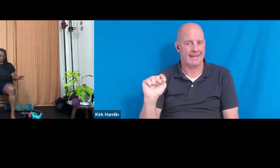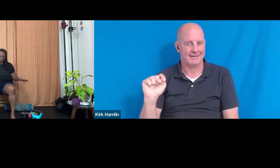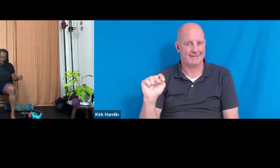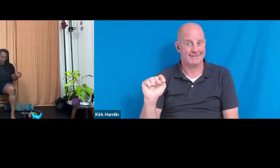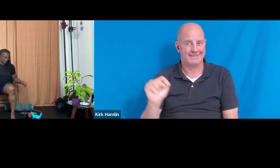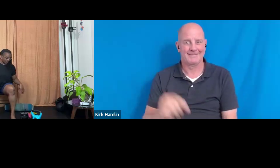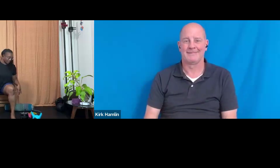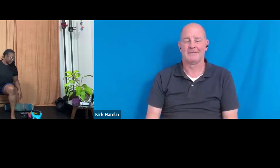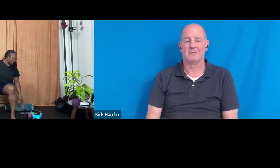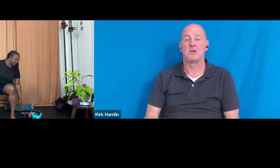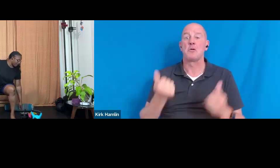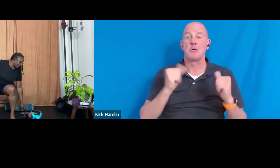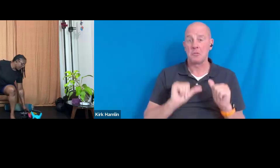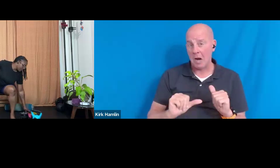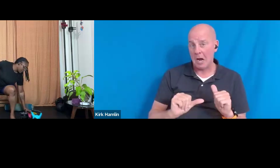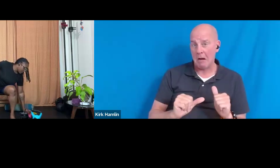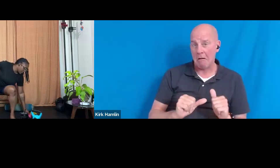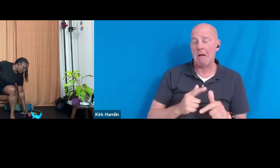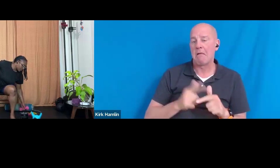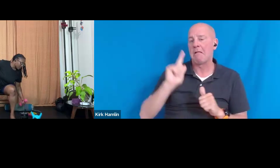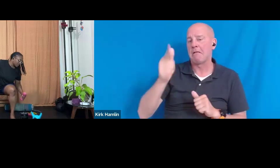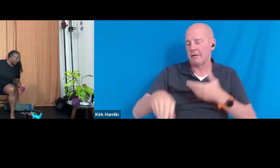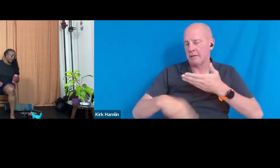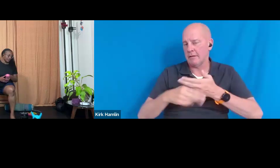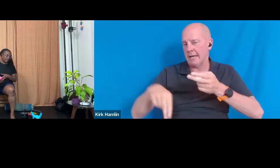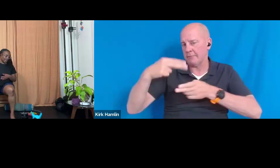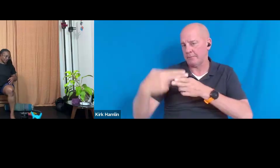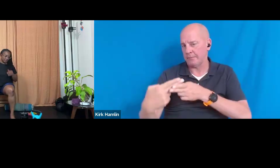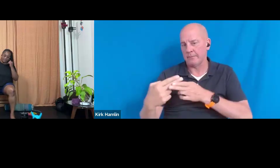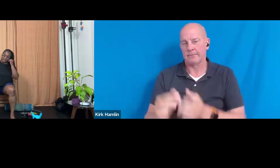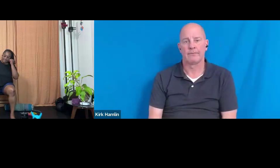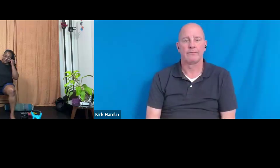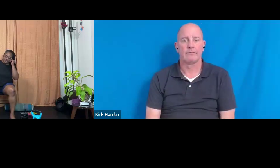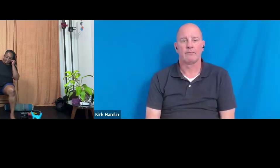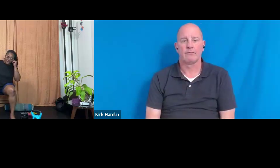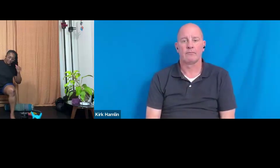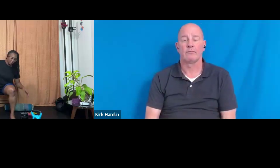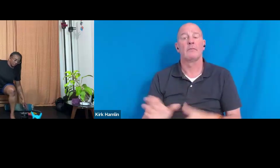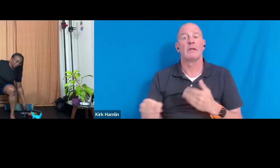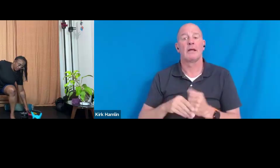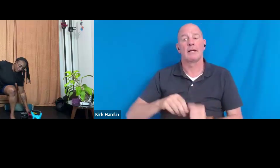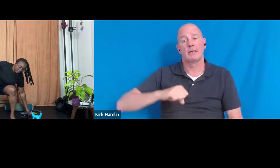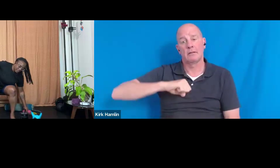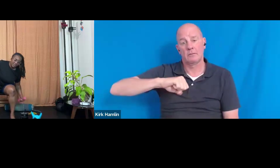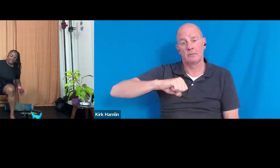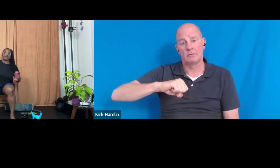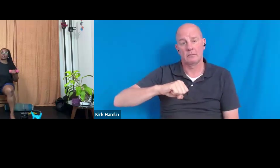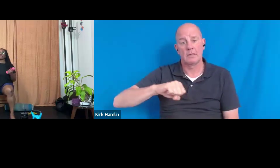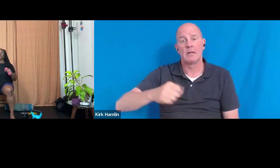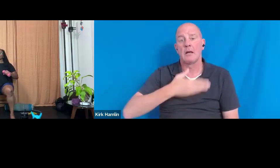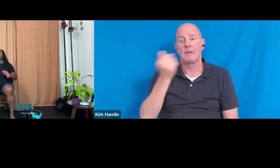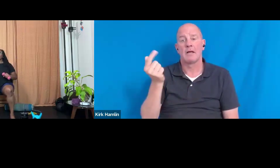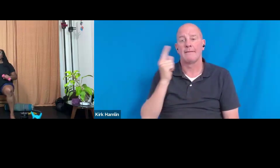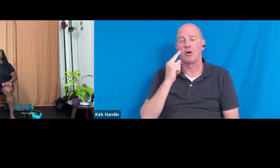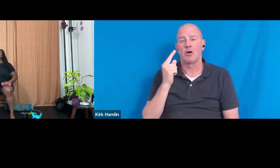out and then mess around the second time. So if you are doing added resistance, this one would work best for the